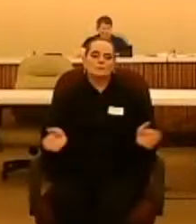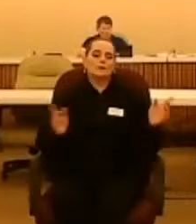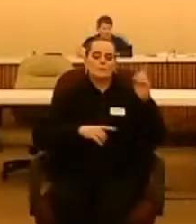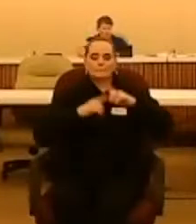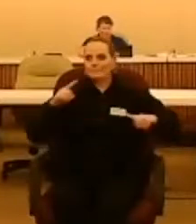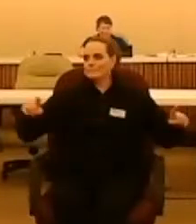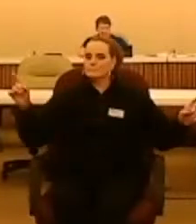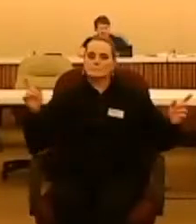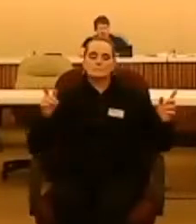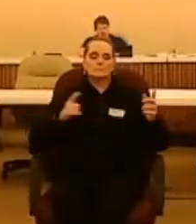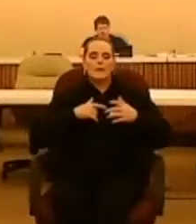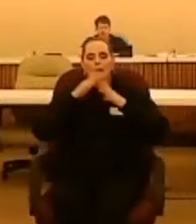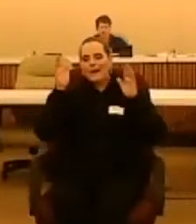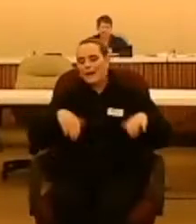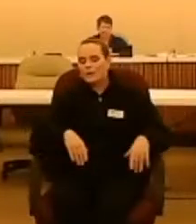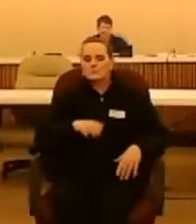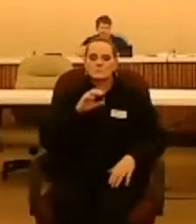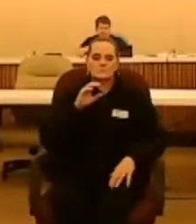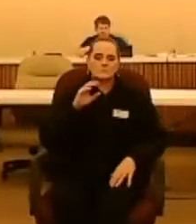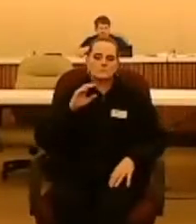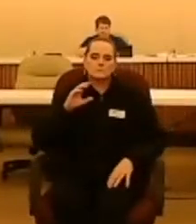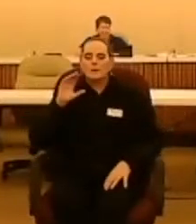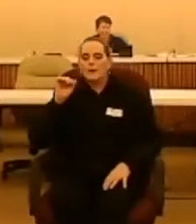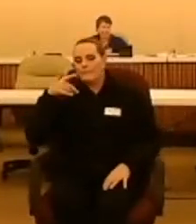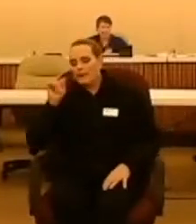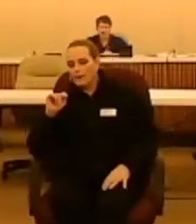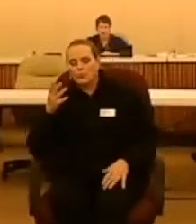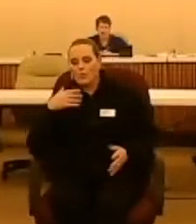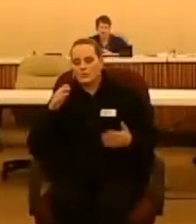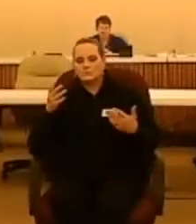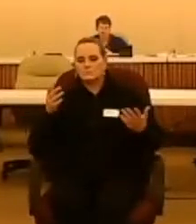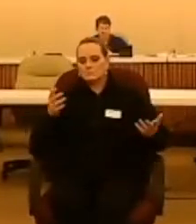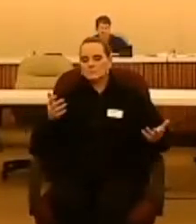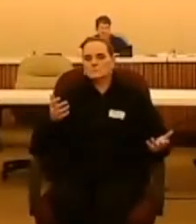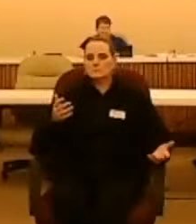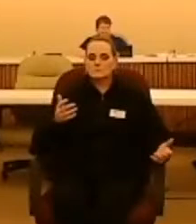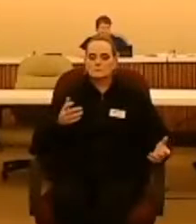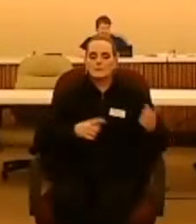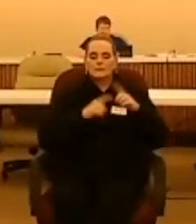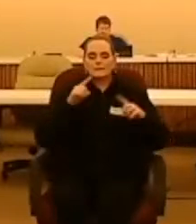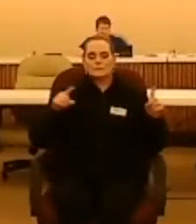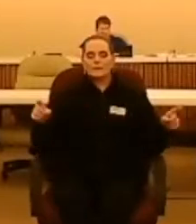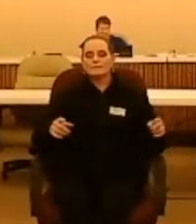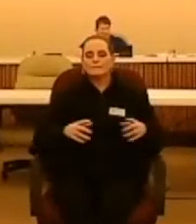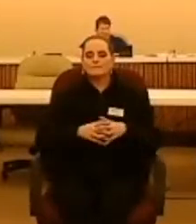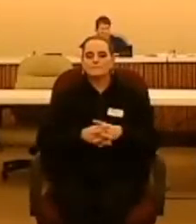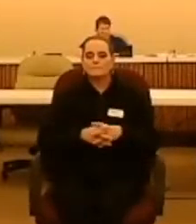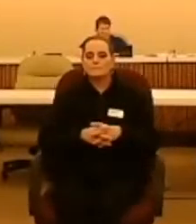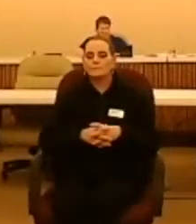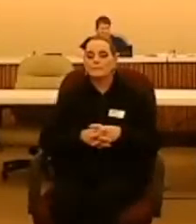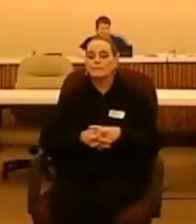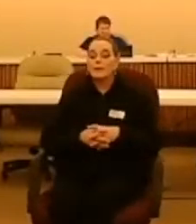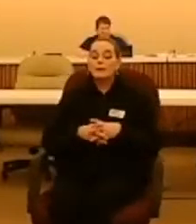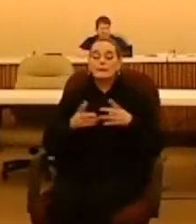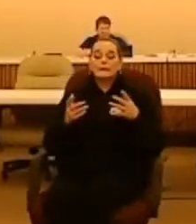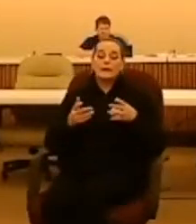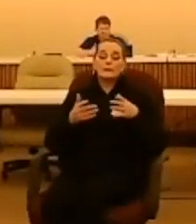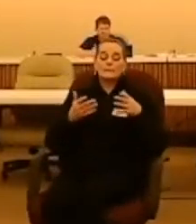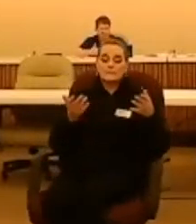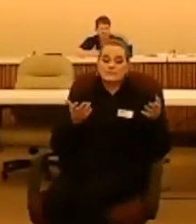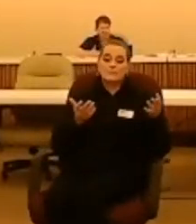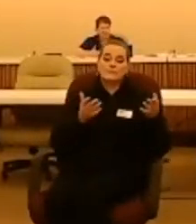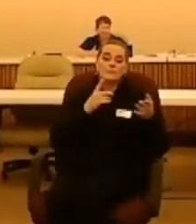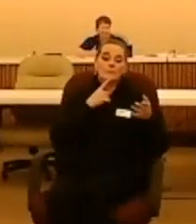Is it houses? Is it townhouses? Is it apartments? It's all broken out like that, and they basically, that's what